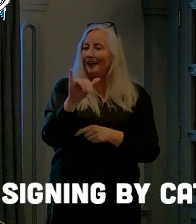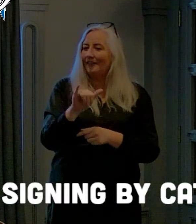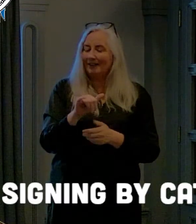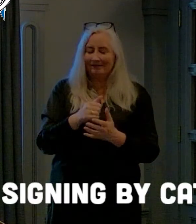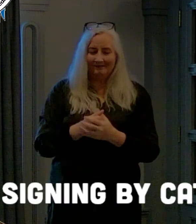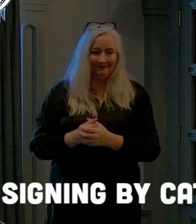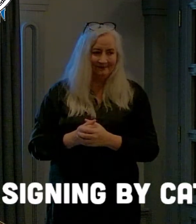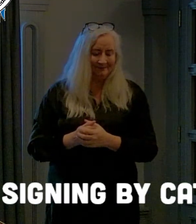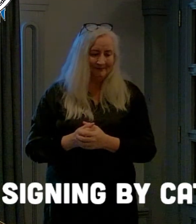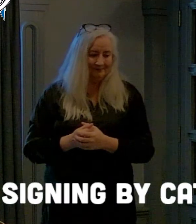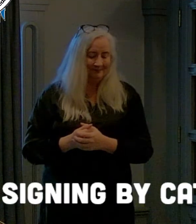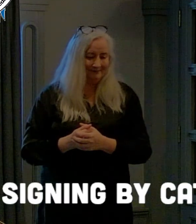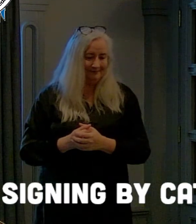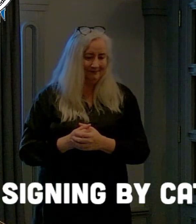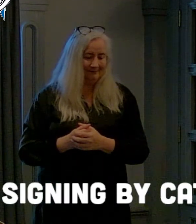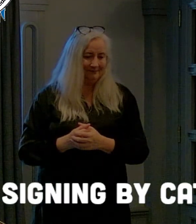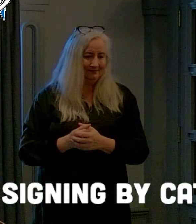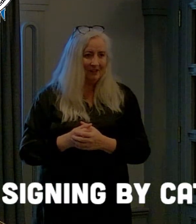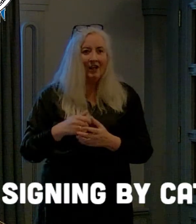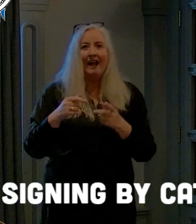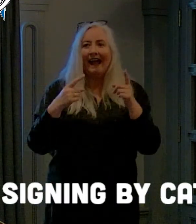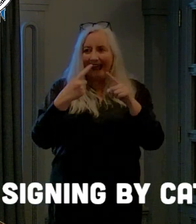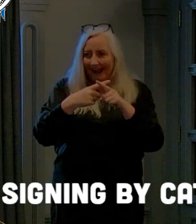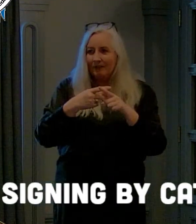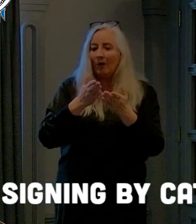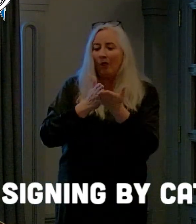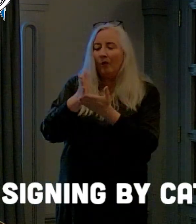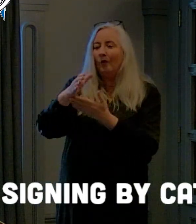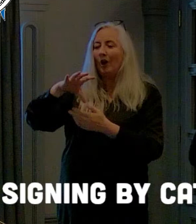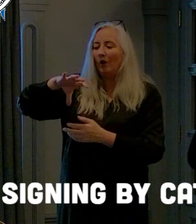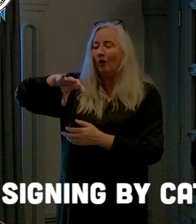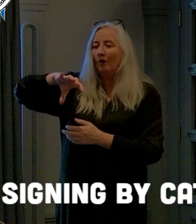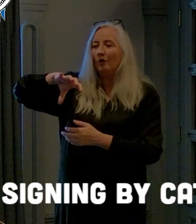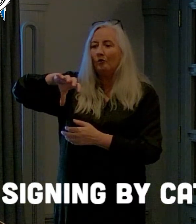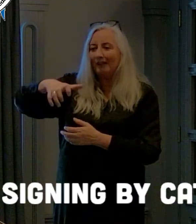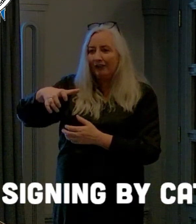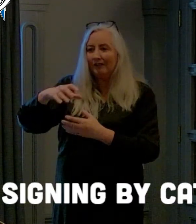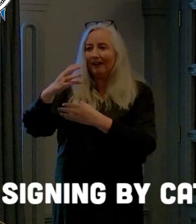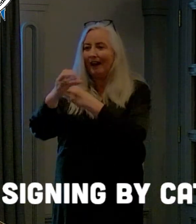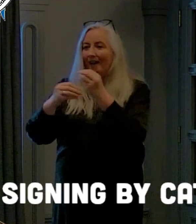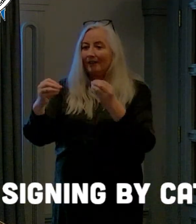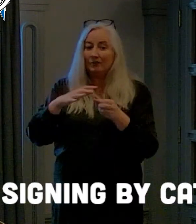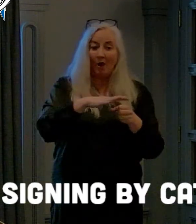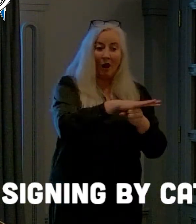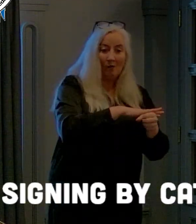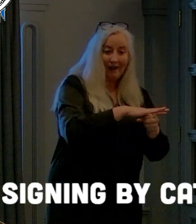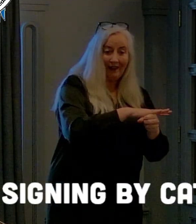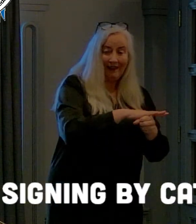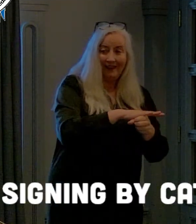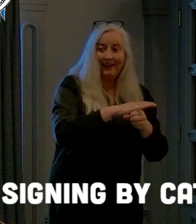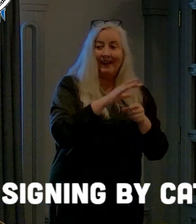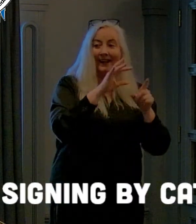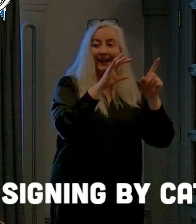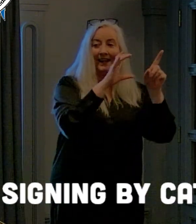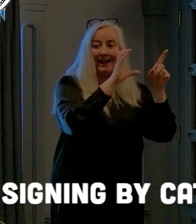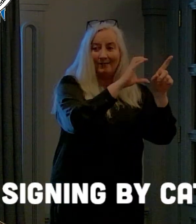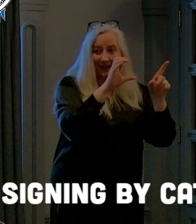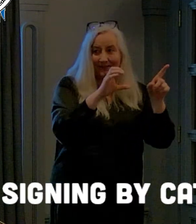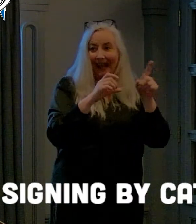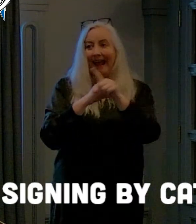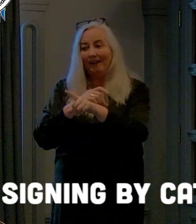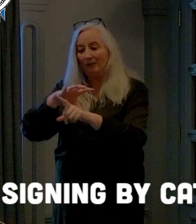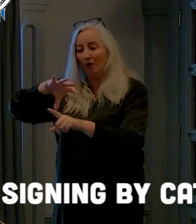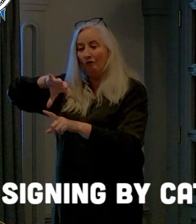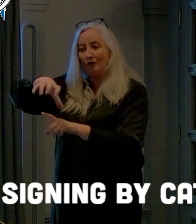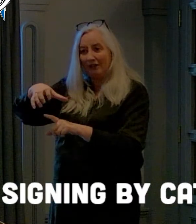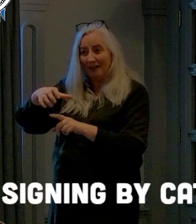the Climate Regional Office. So Climate Action Regional Office. So and this would also be, and they would have got